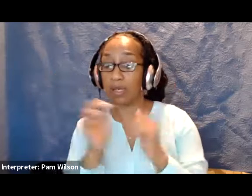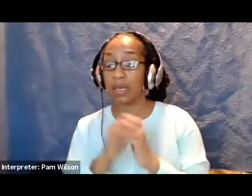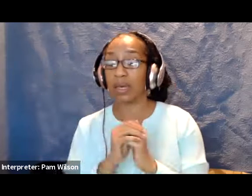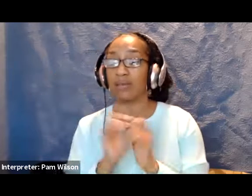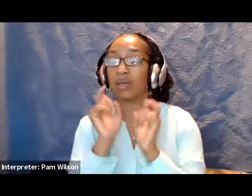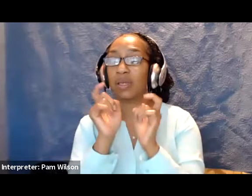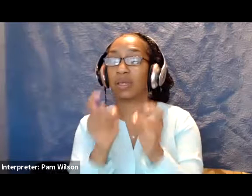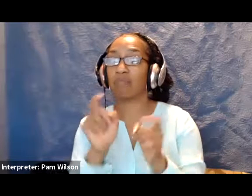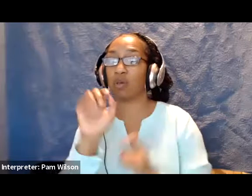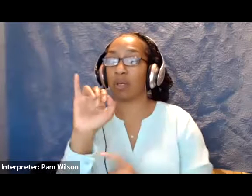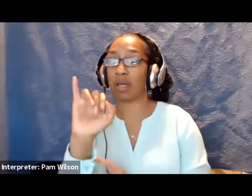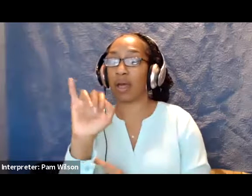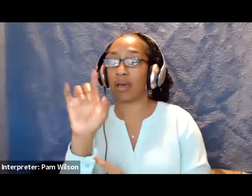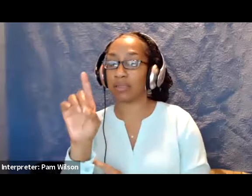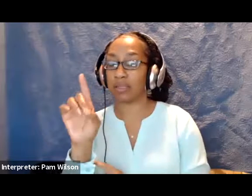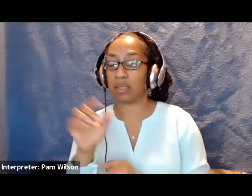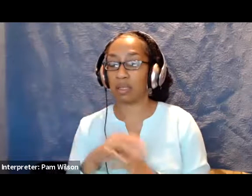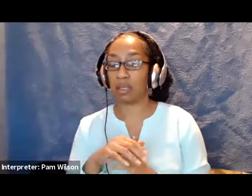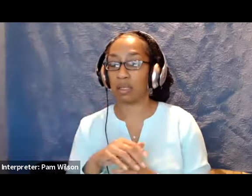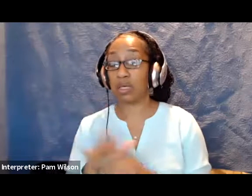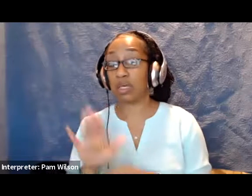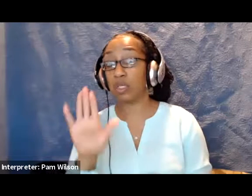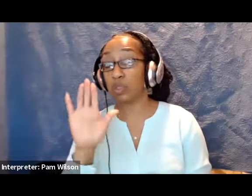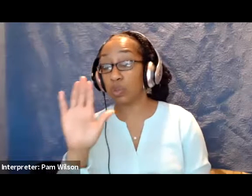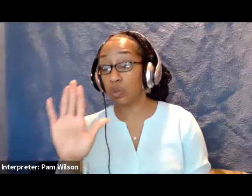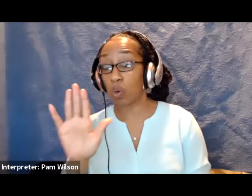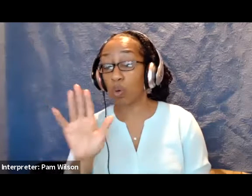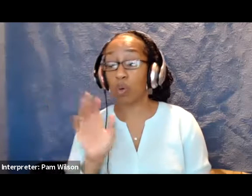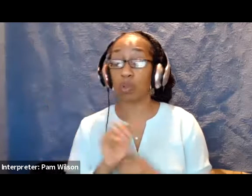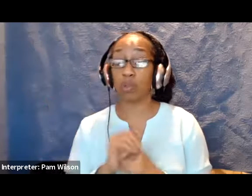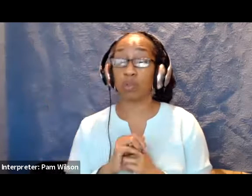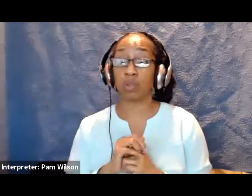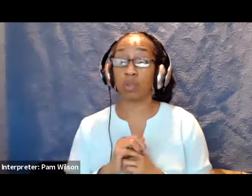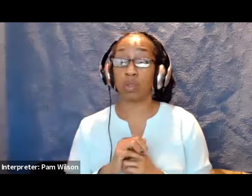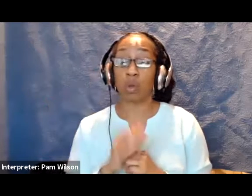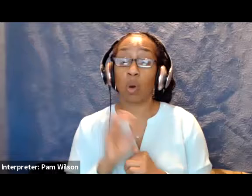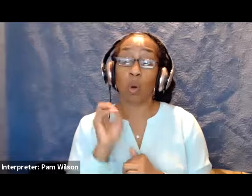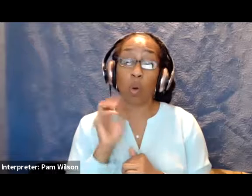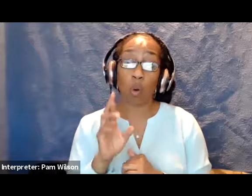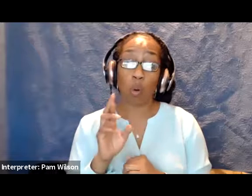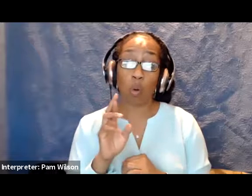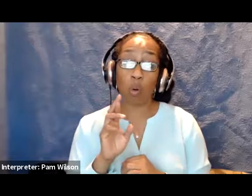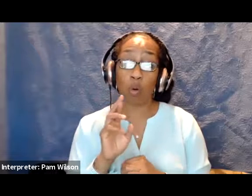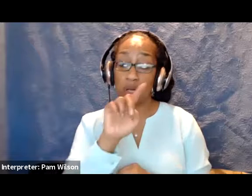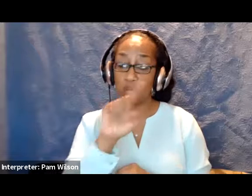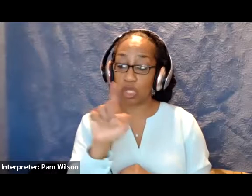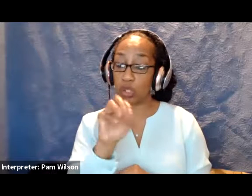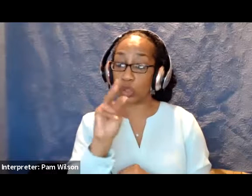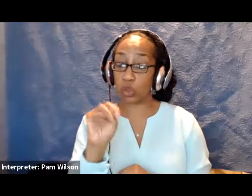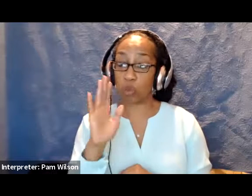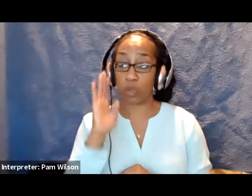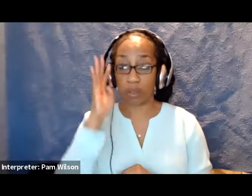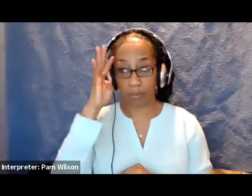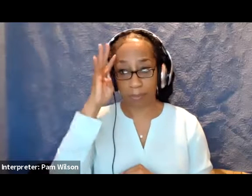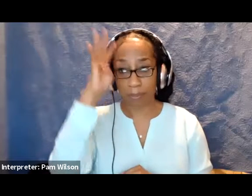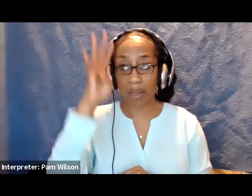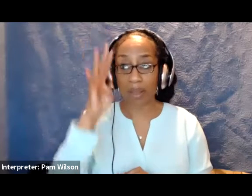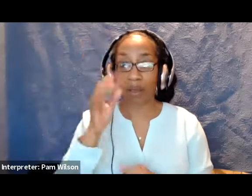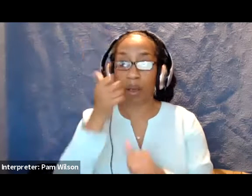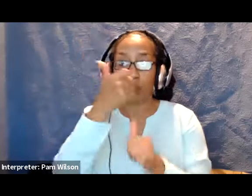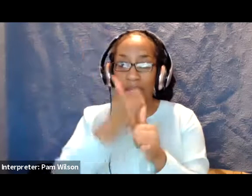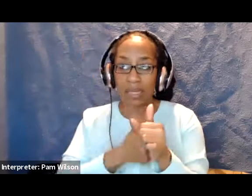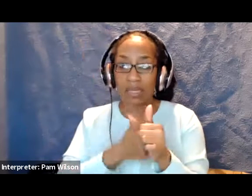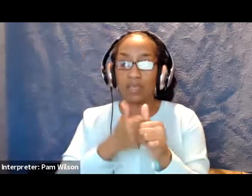ID. Either it's yours or they're going to automatically generate one for you. And you're going to